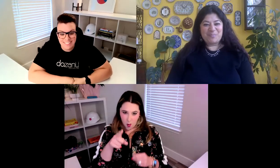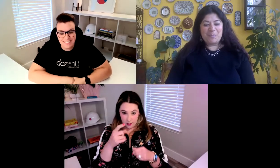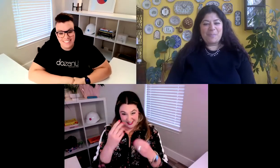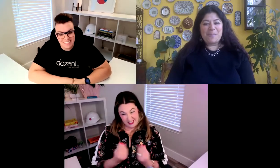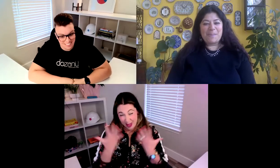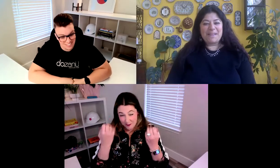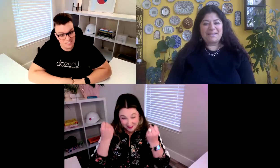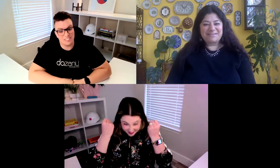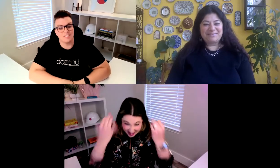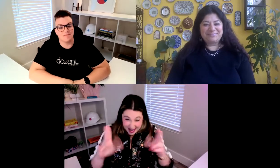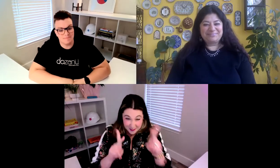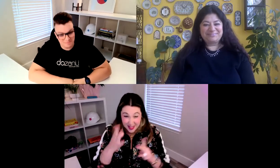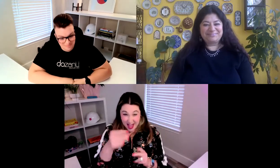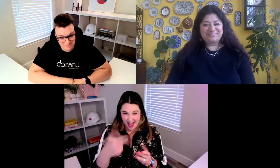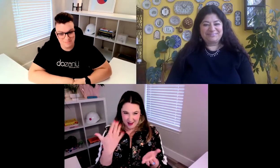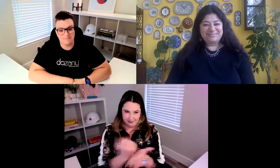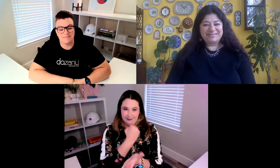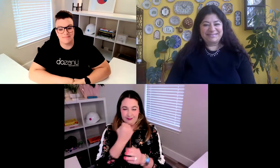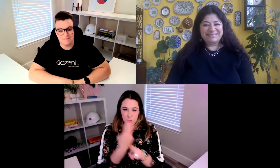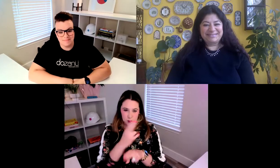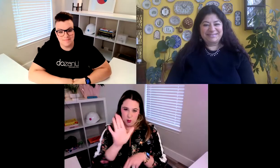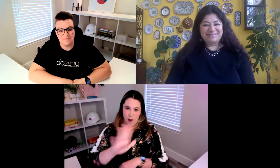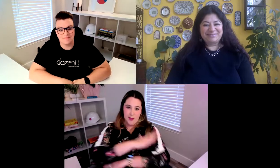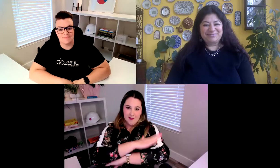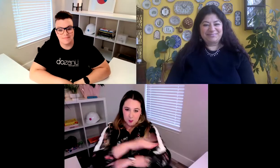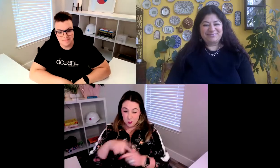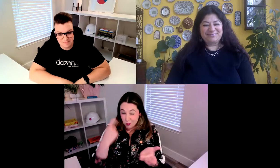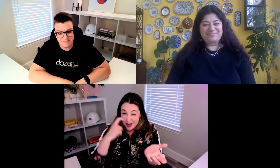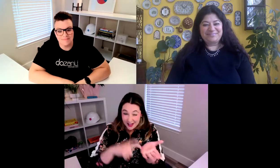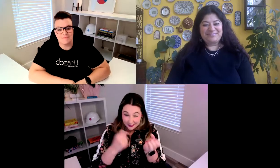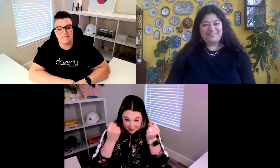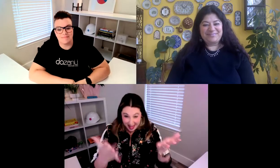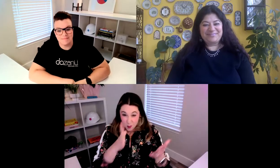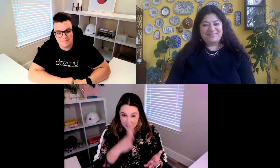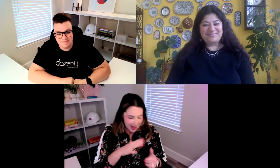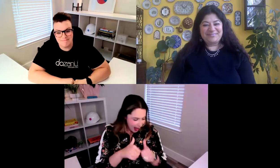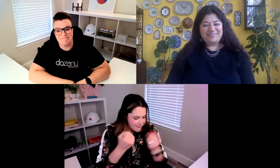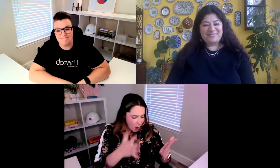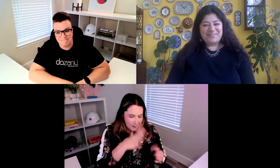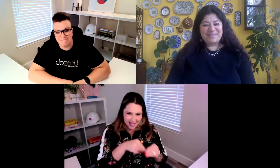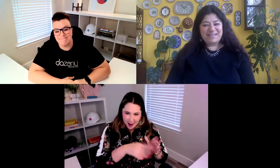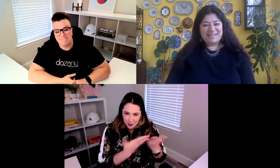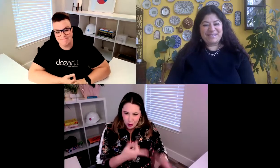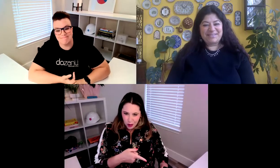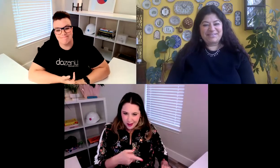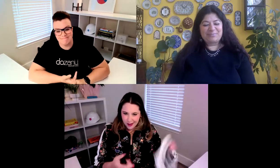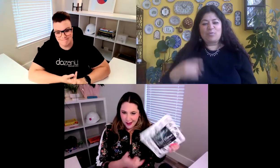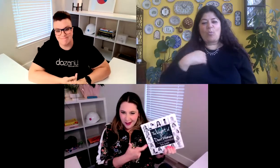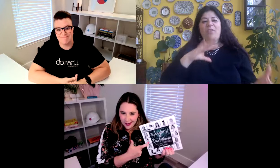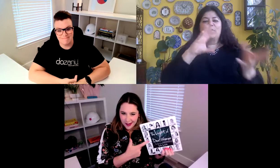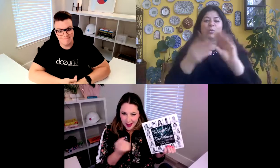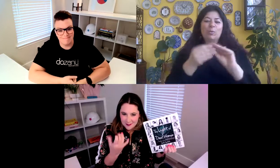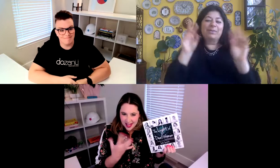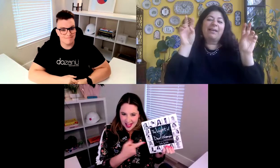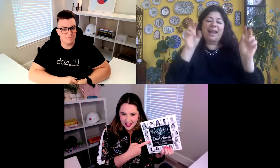say thank you, Sophia. Thank you for inspiring so many people and for using your platform and recognizing that there are many